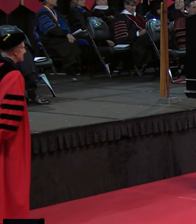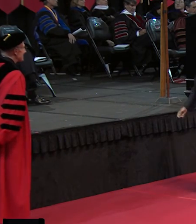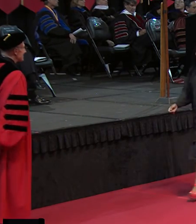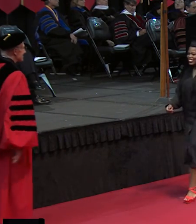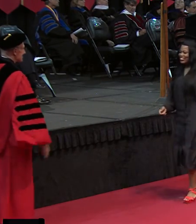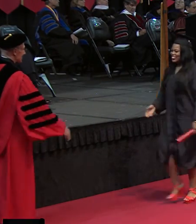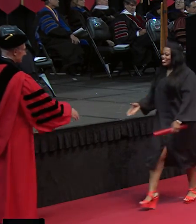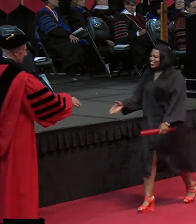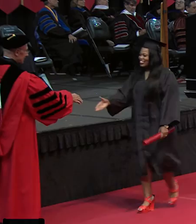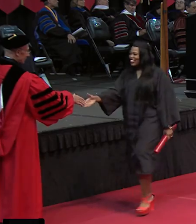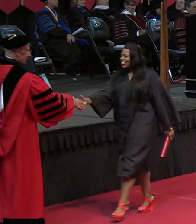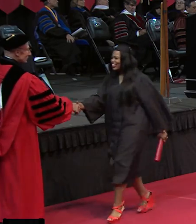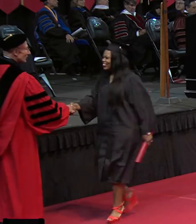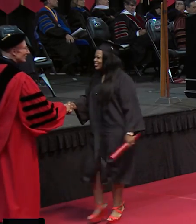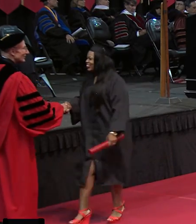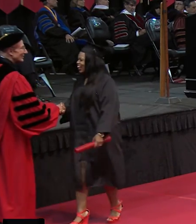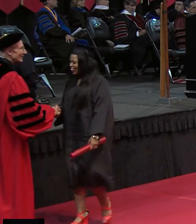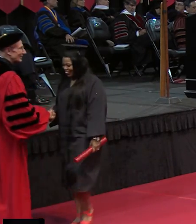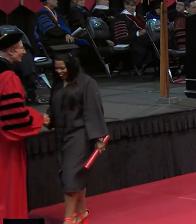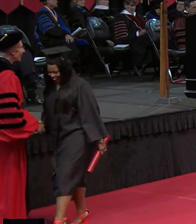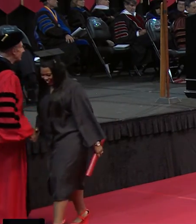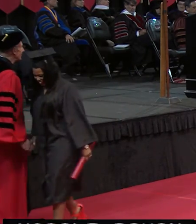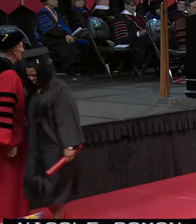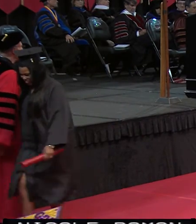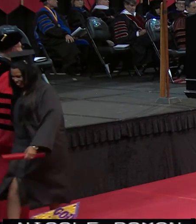Jacqueline Melissa Sanchez.